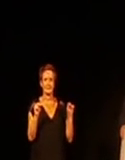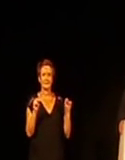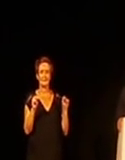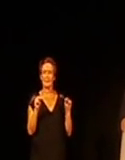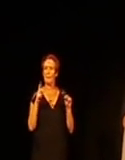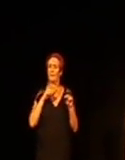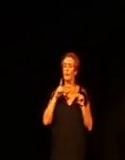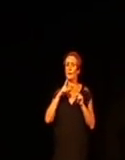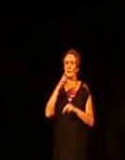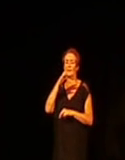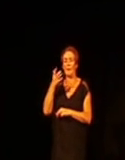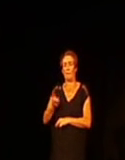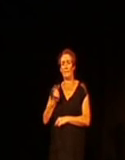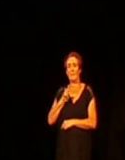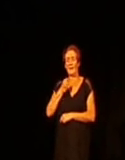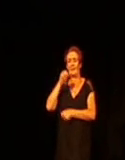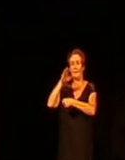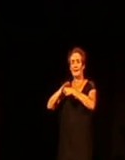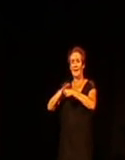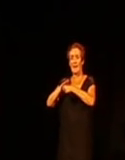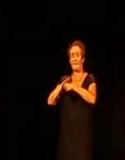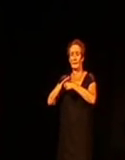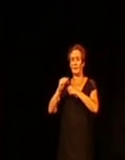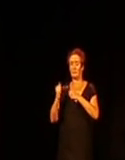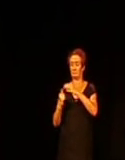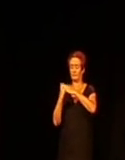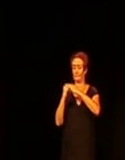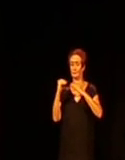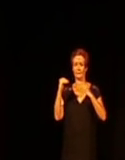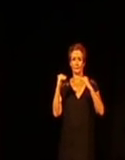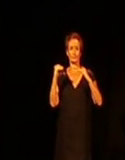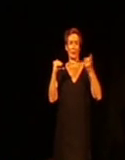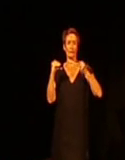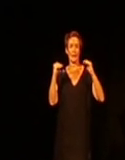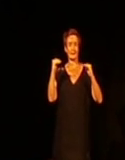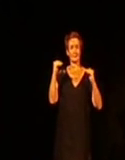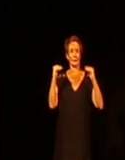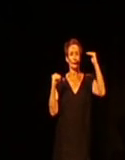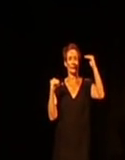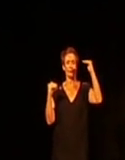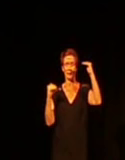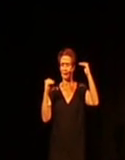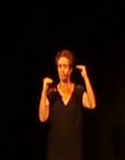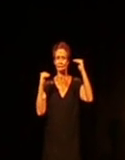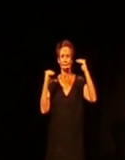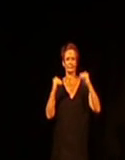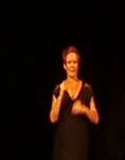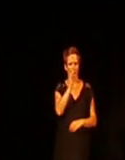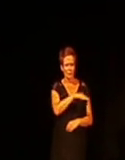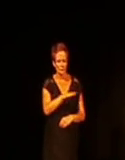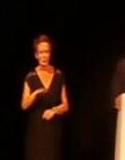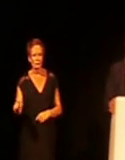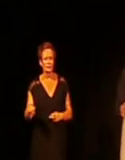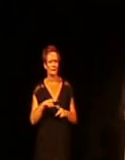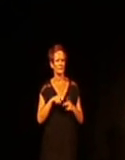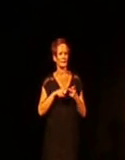benefit cap is overtaken by the level of rent. The damage that does to those children and those families